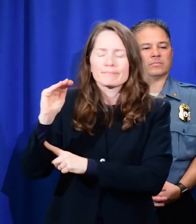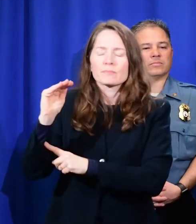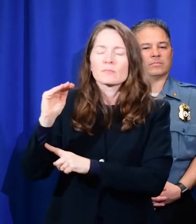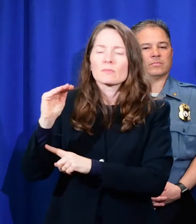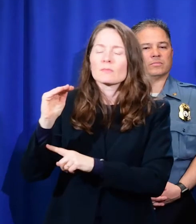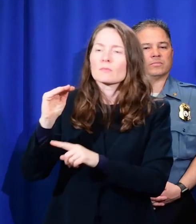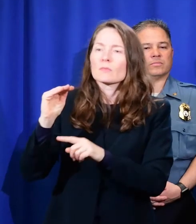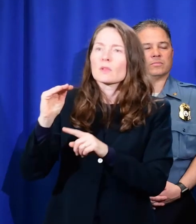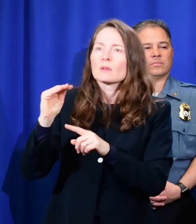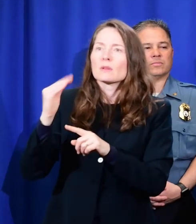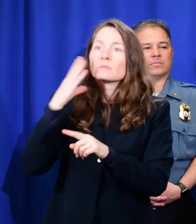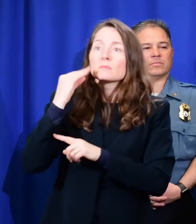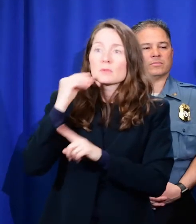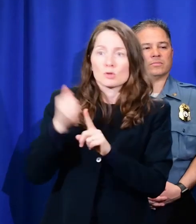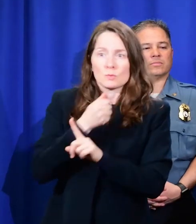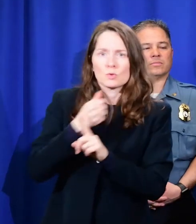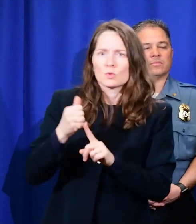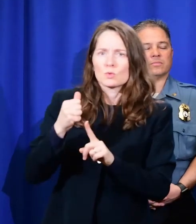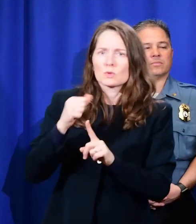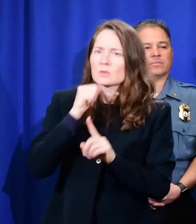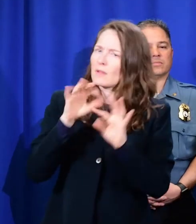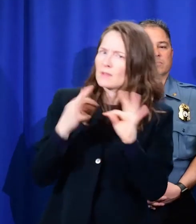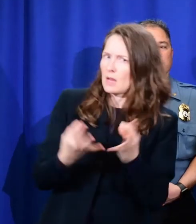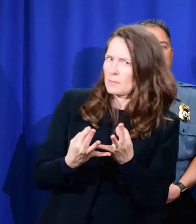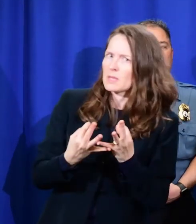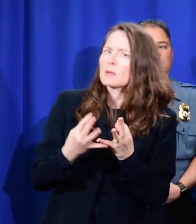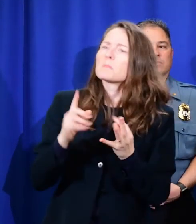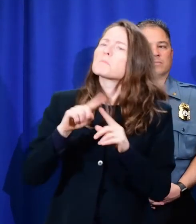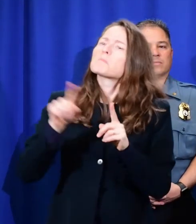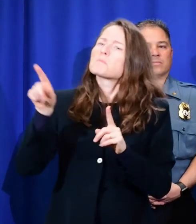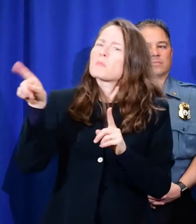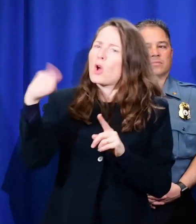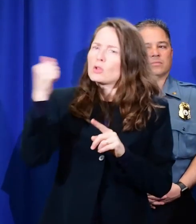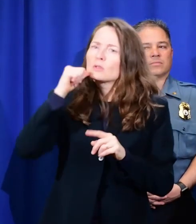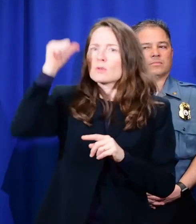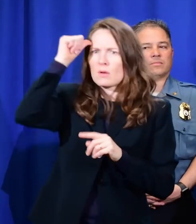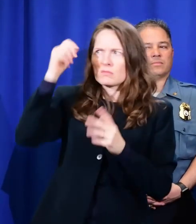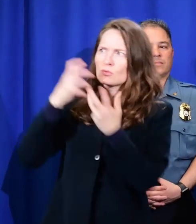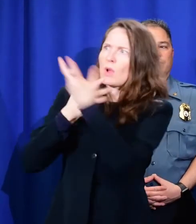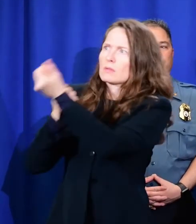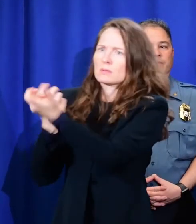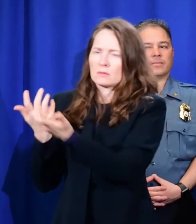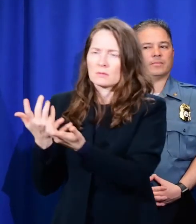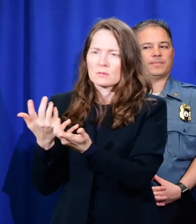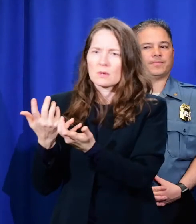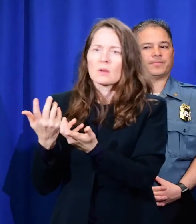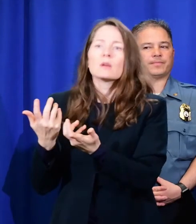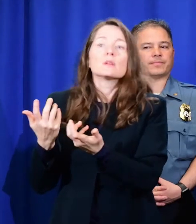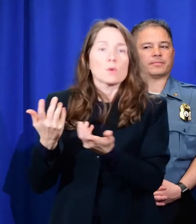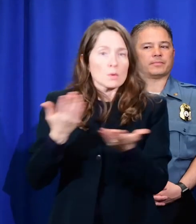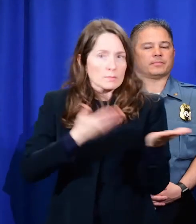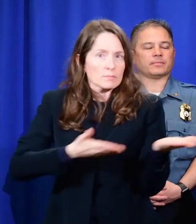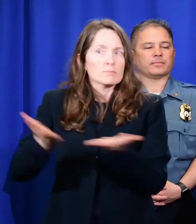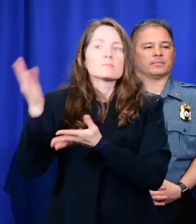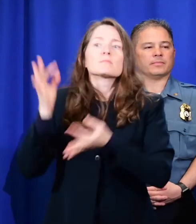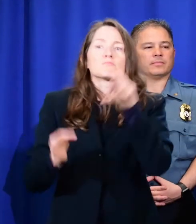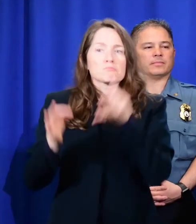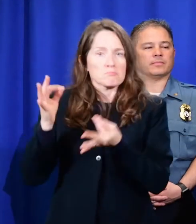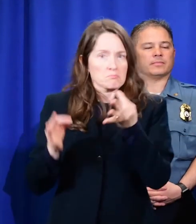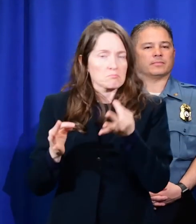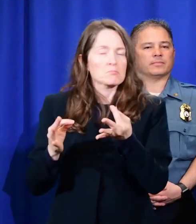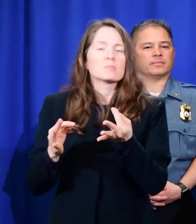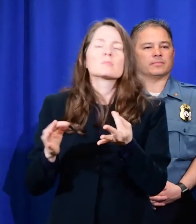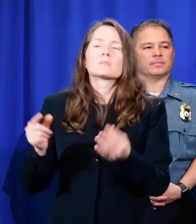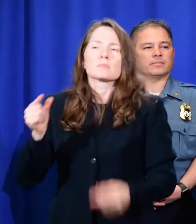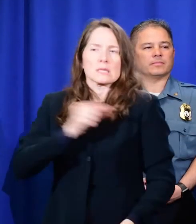trust. The case went forward after the disclosure and was prosecuted, and a conviction was maintained. The mom of the